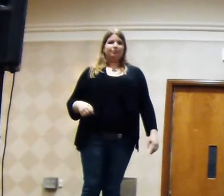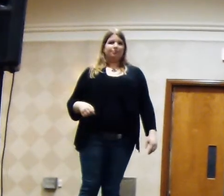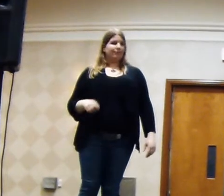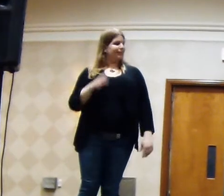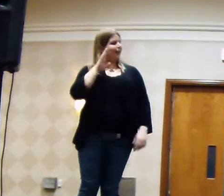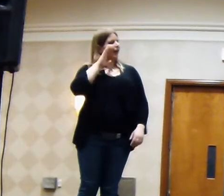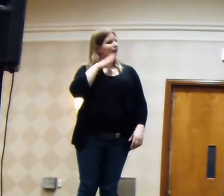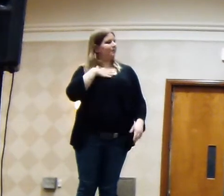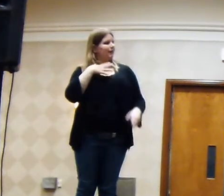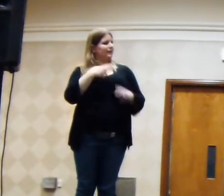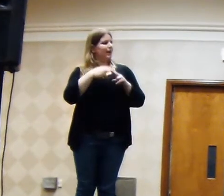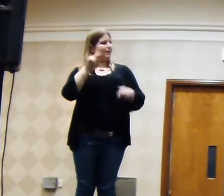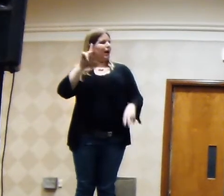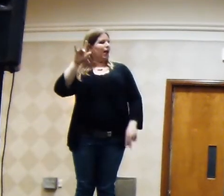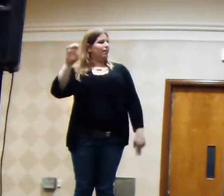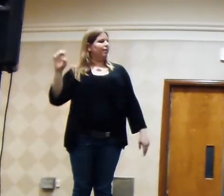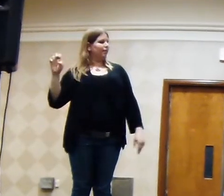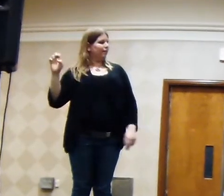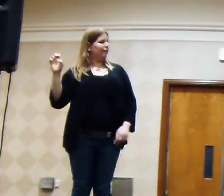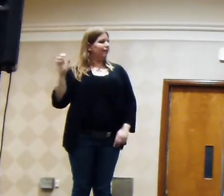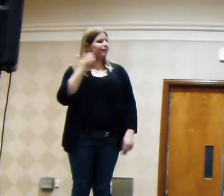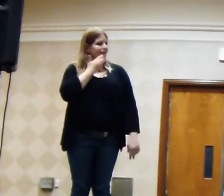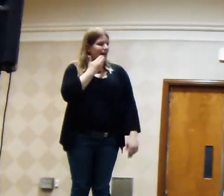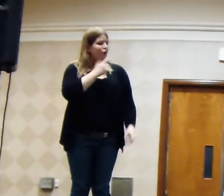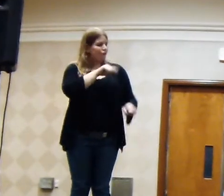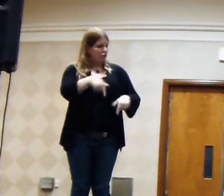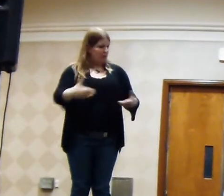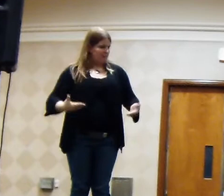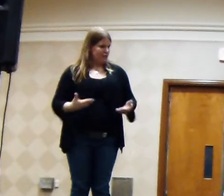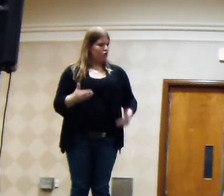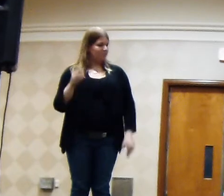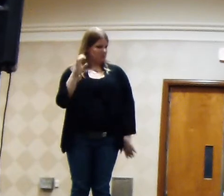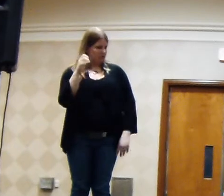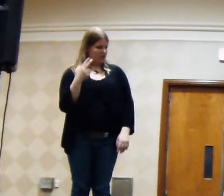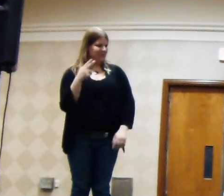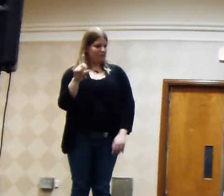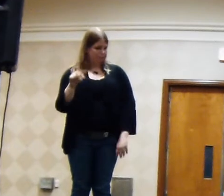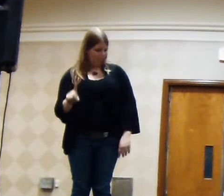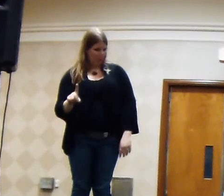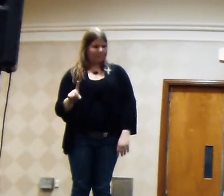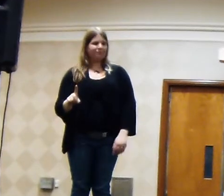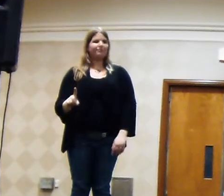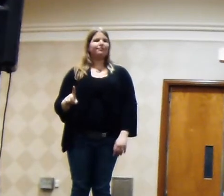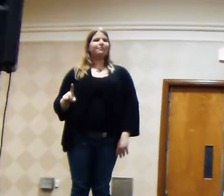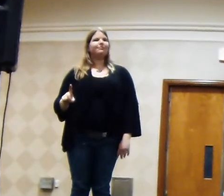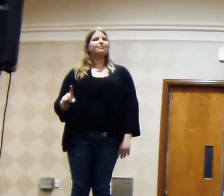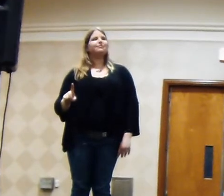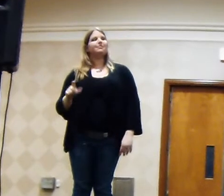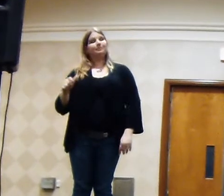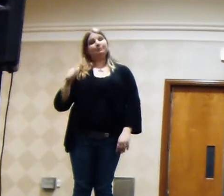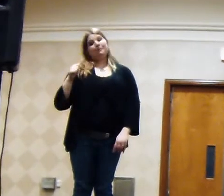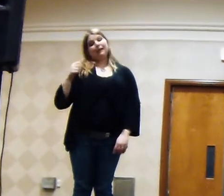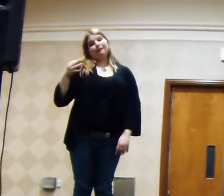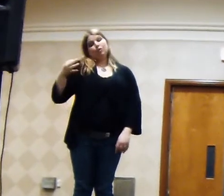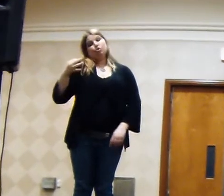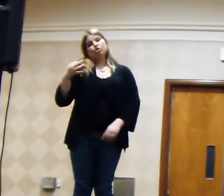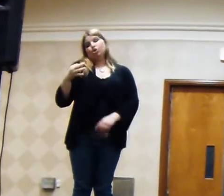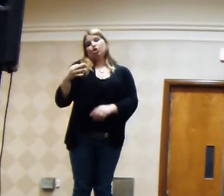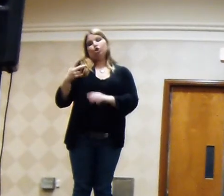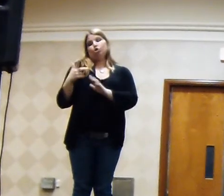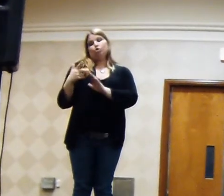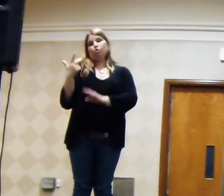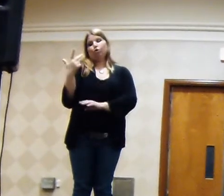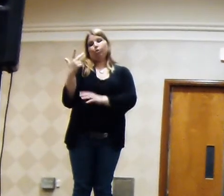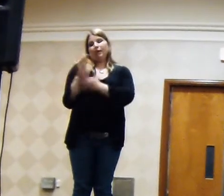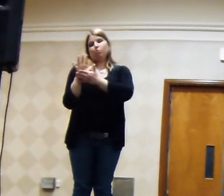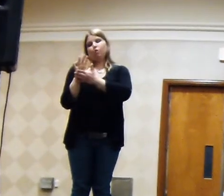maybe. Hi there, my name is Kyle. I want to say thank you for being here in Michigan, Detroit. Back to the Future trilogy has been a huge impact